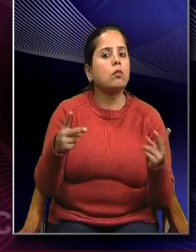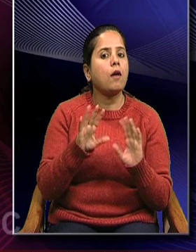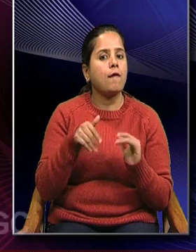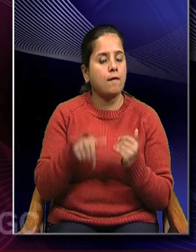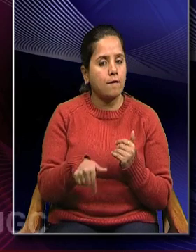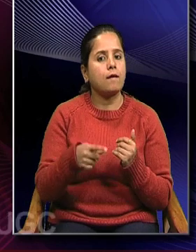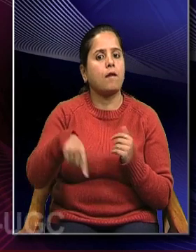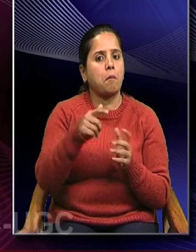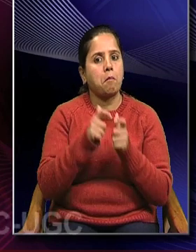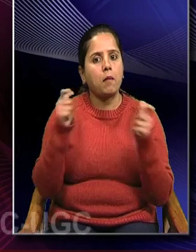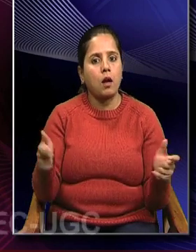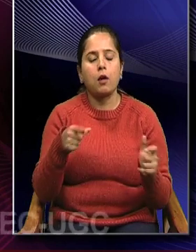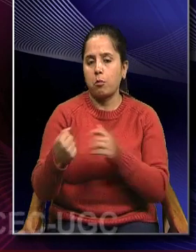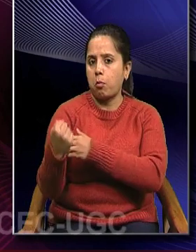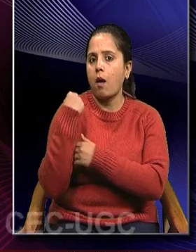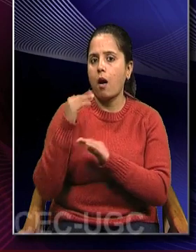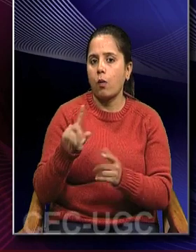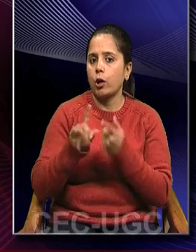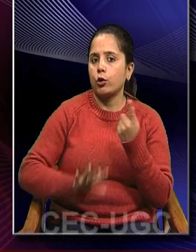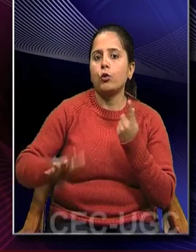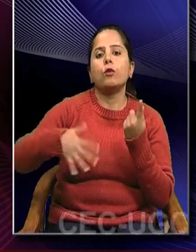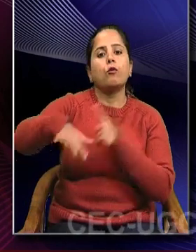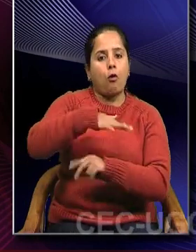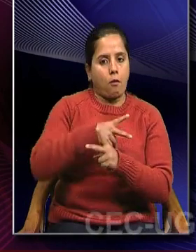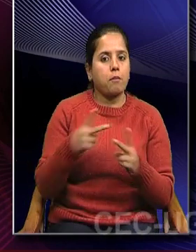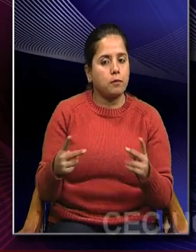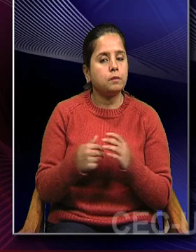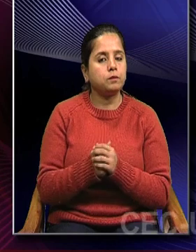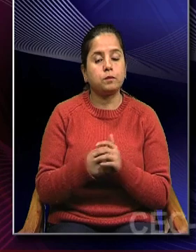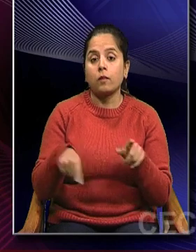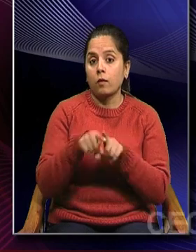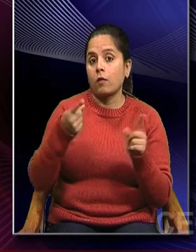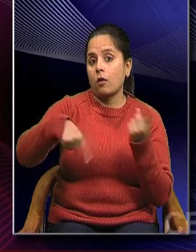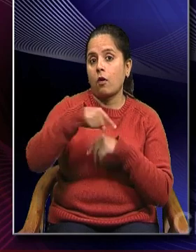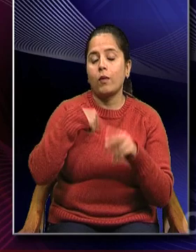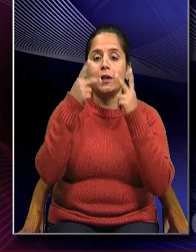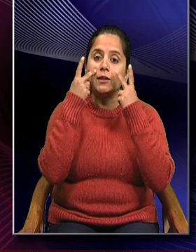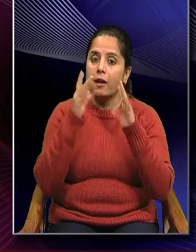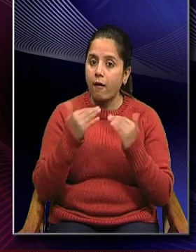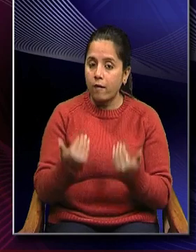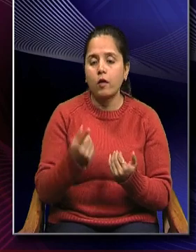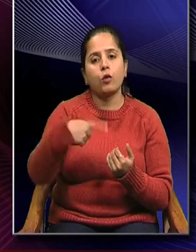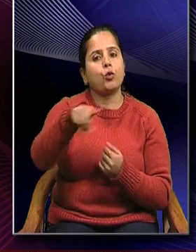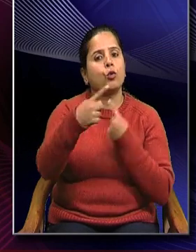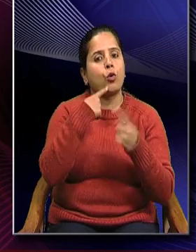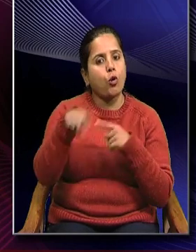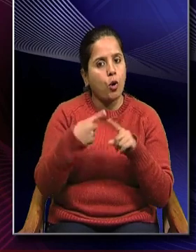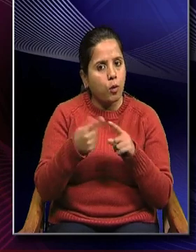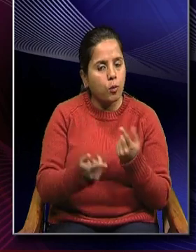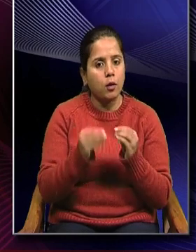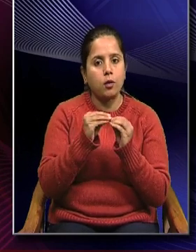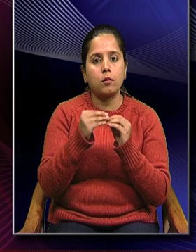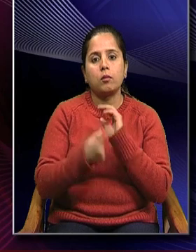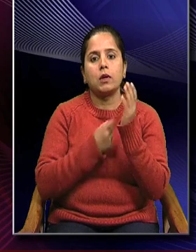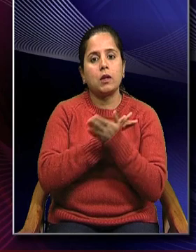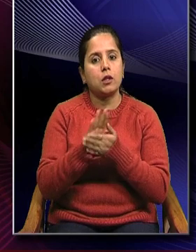big powers from Europe. And we also see that when you talk about British hegemony, we